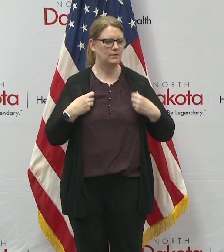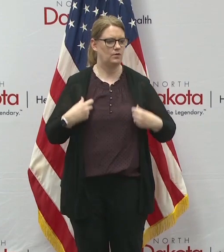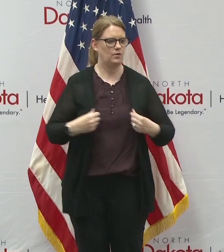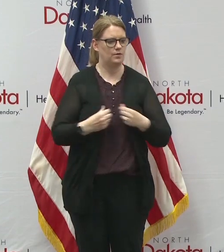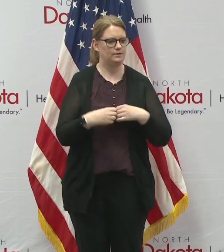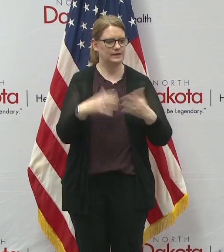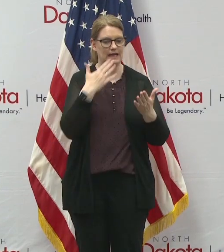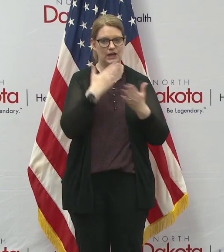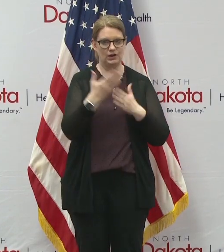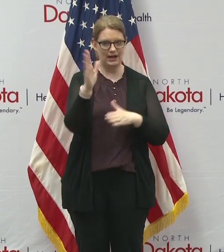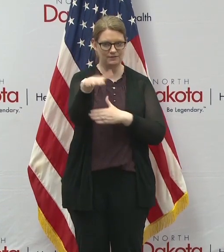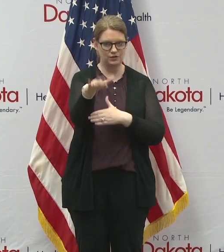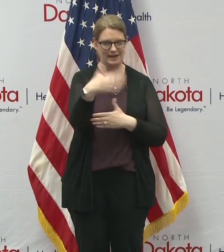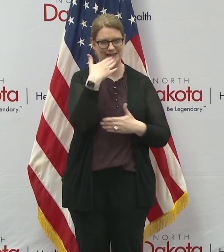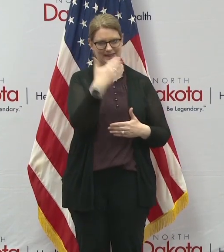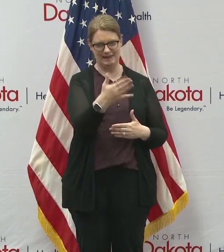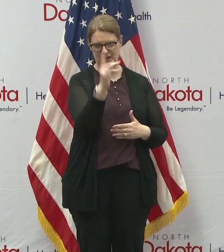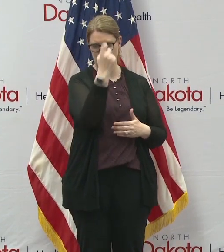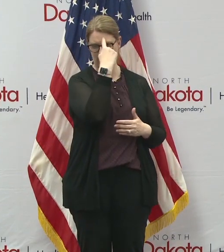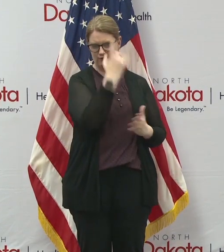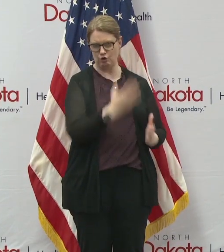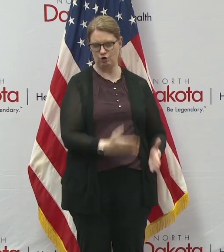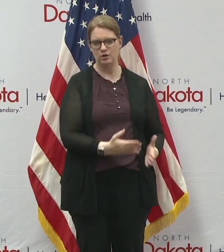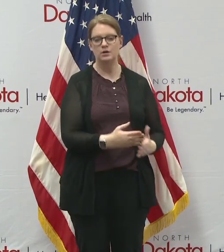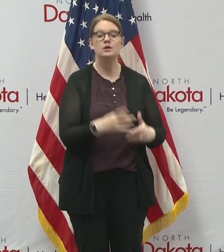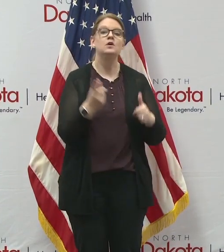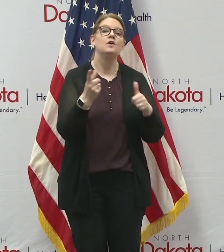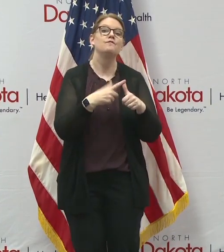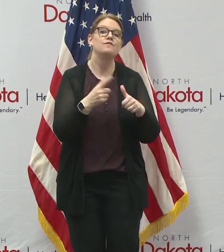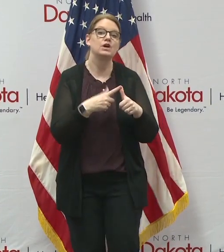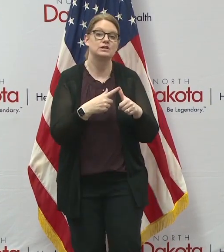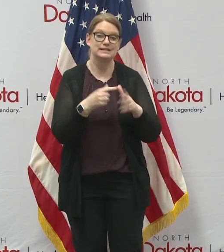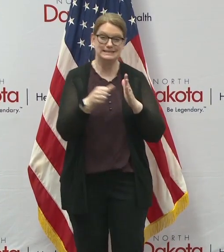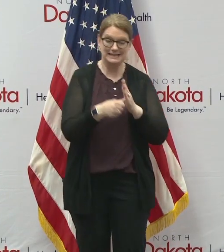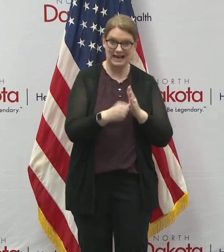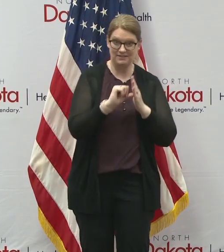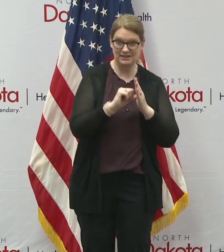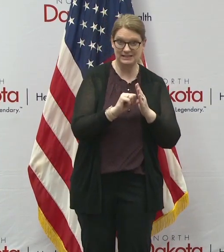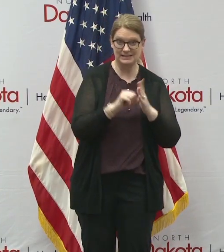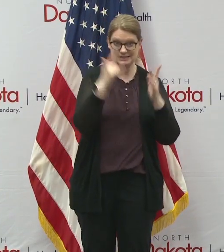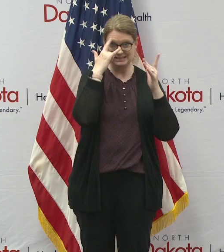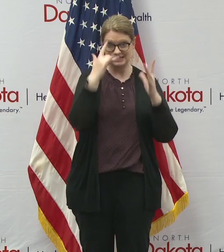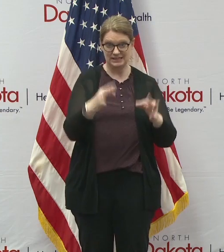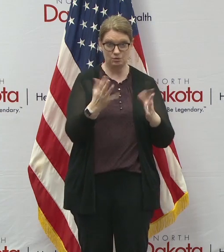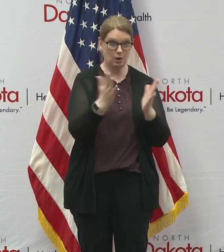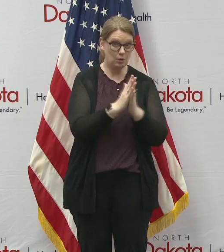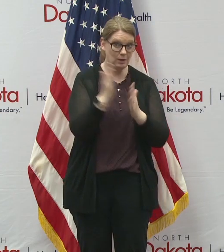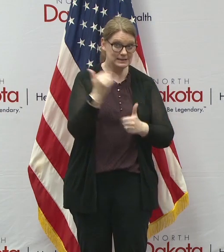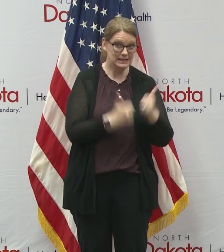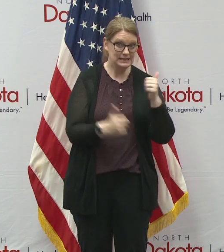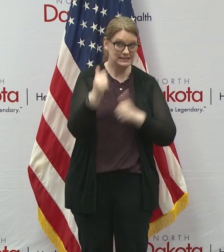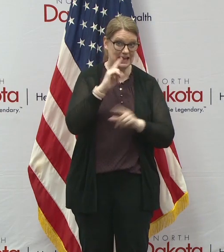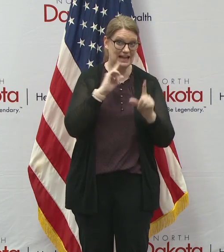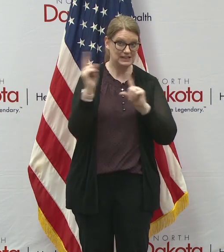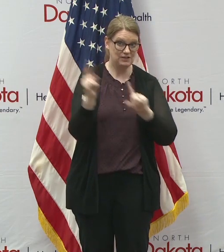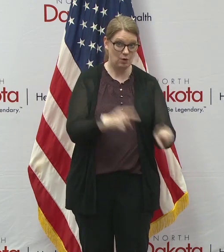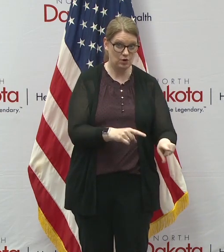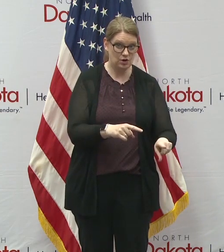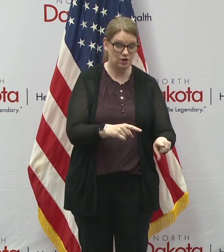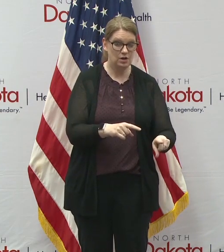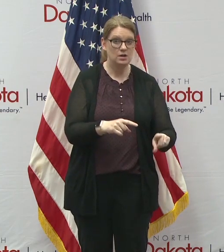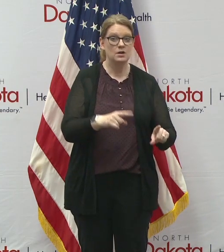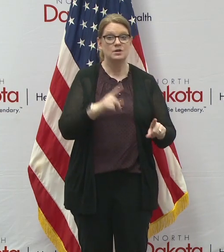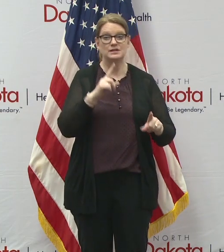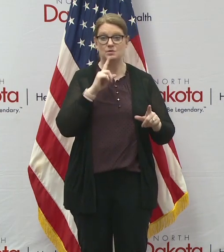Good afternoon, everyone. Thank you, Governor. First, I want to emphasize that this decision to request an executive order of the governor on this issue was not taken